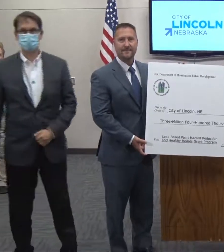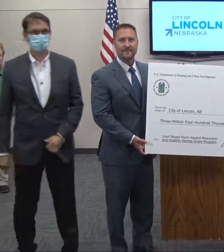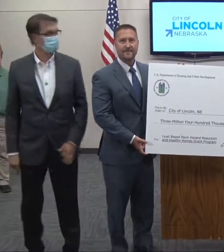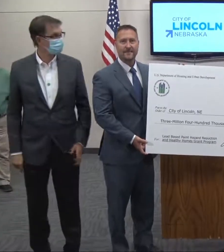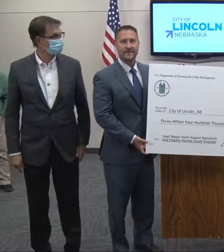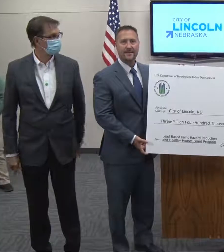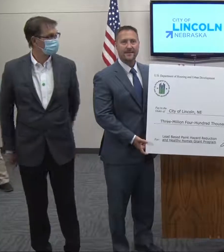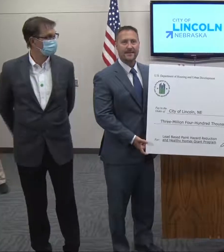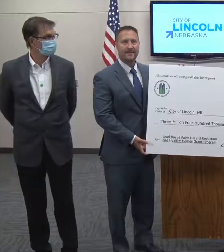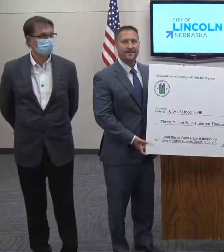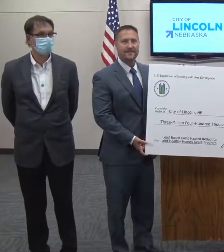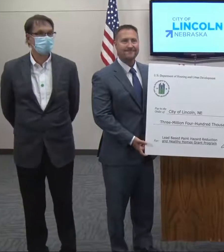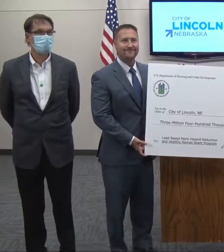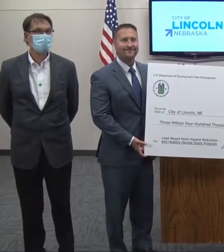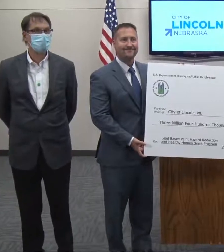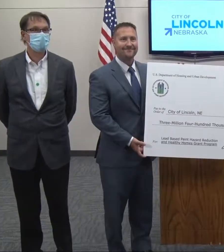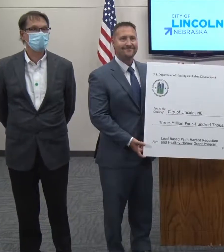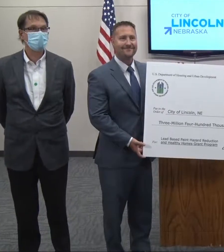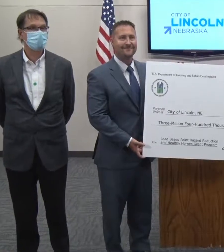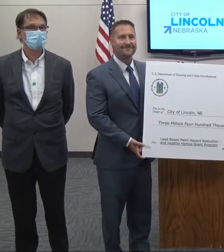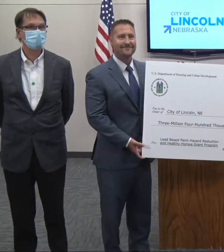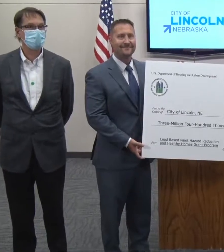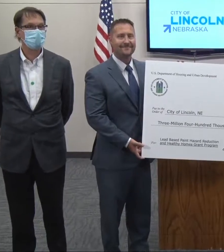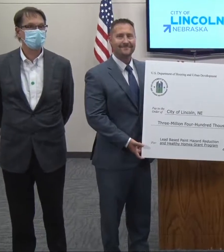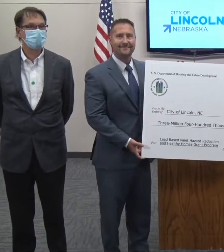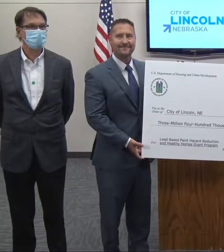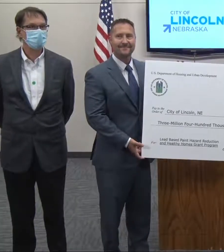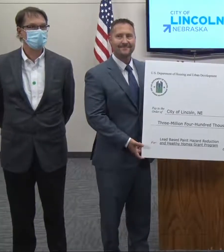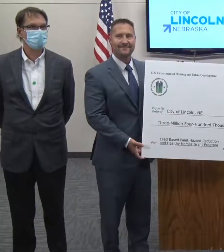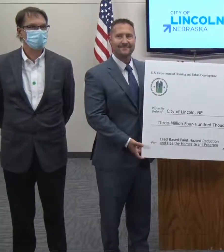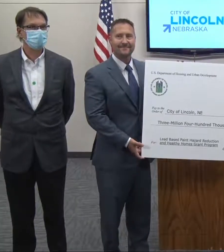Can you get it? No, I'll do it.